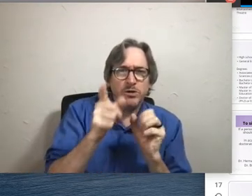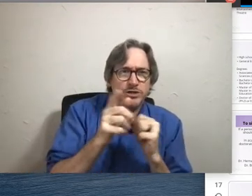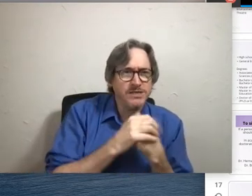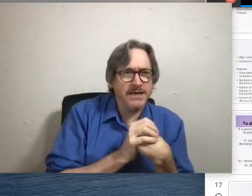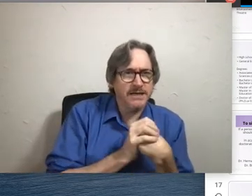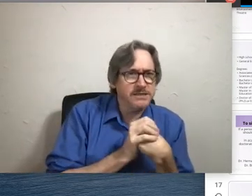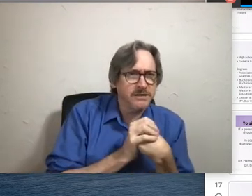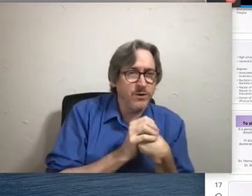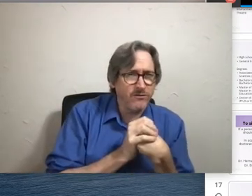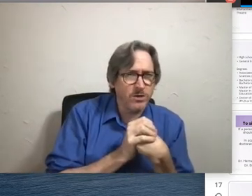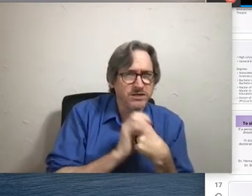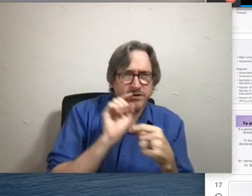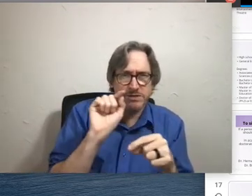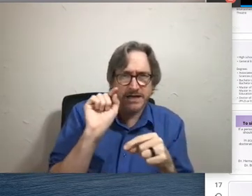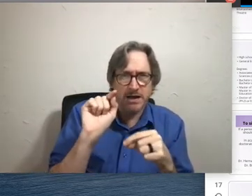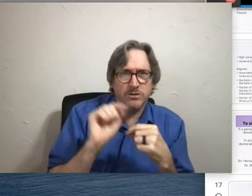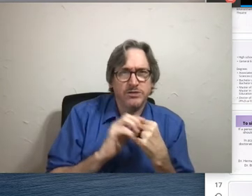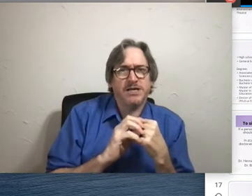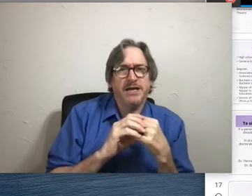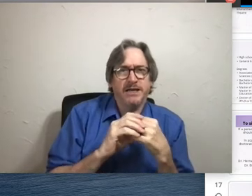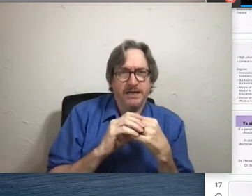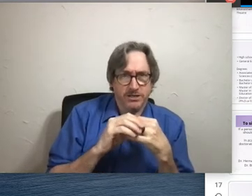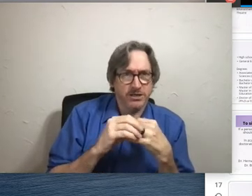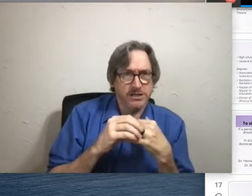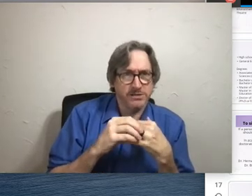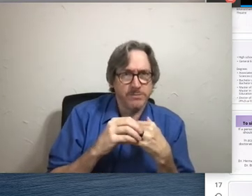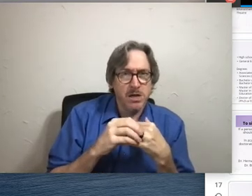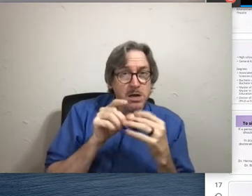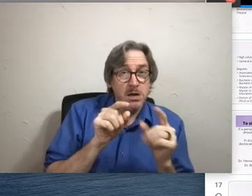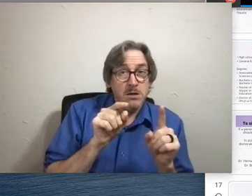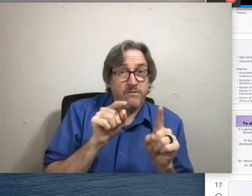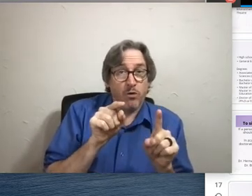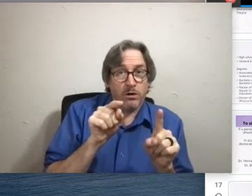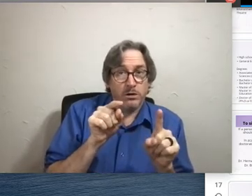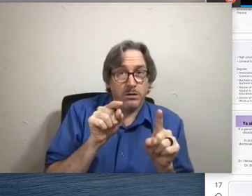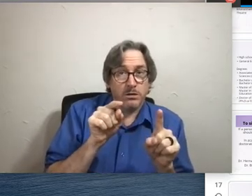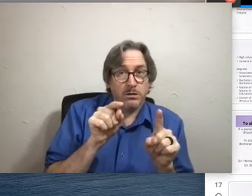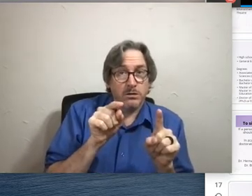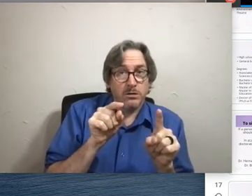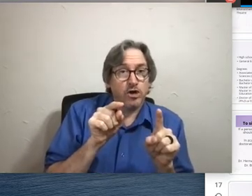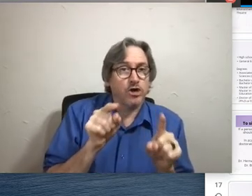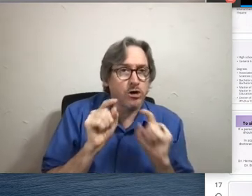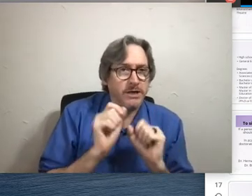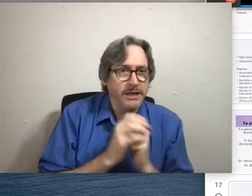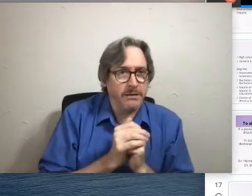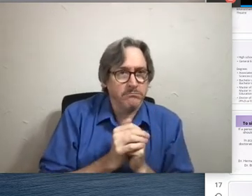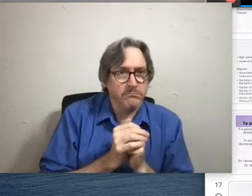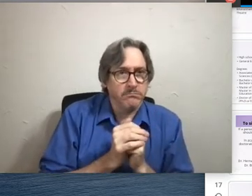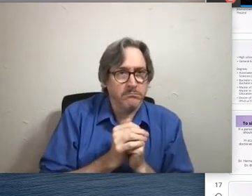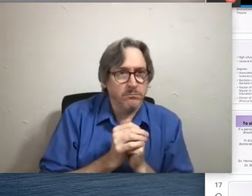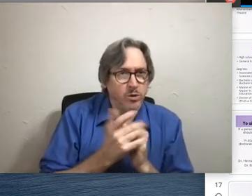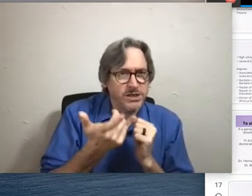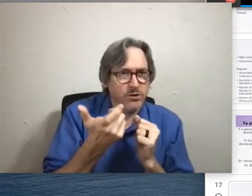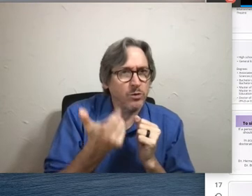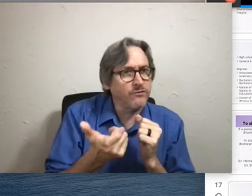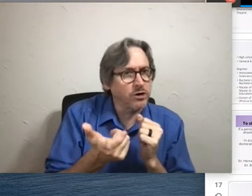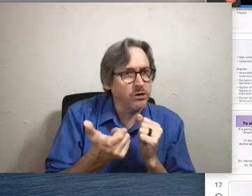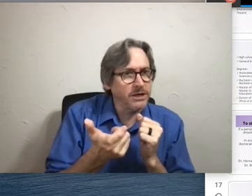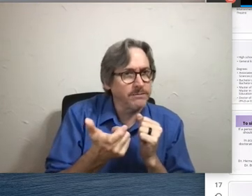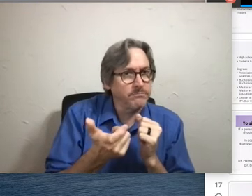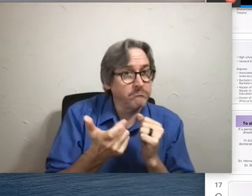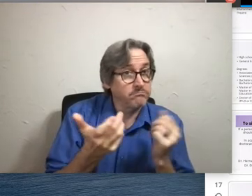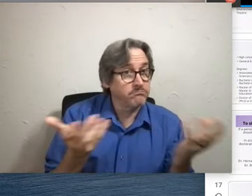How would you sign this? If you haven't watched the videos yet, how would you sign each of these? For currently, what's another word